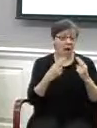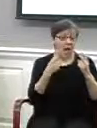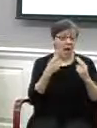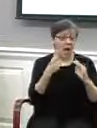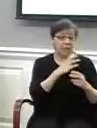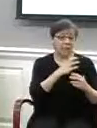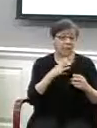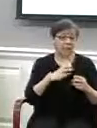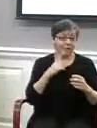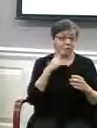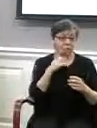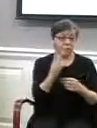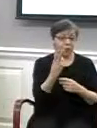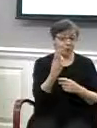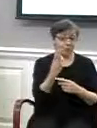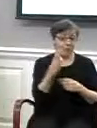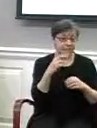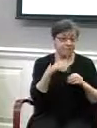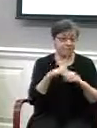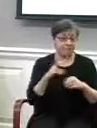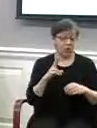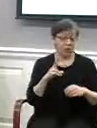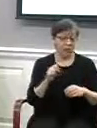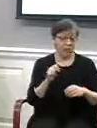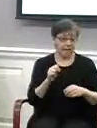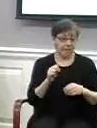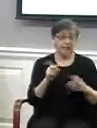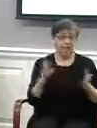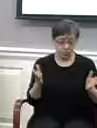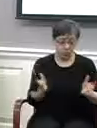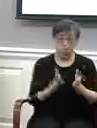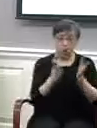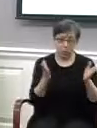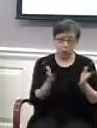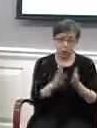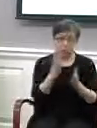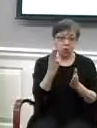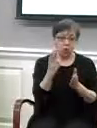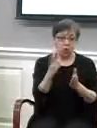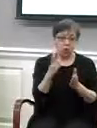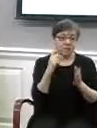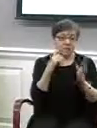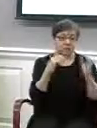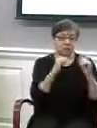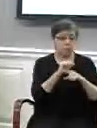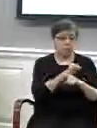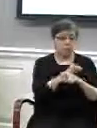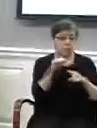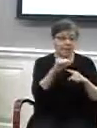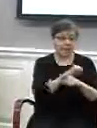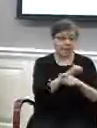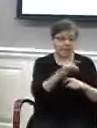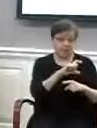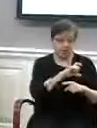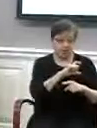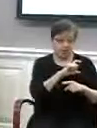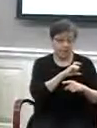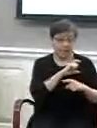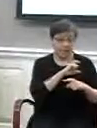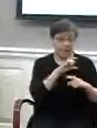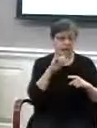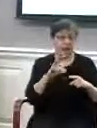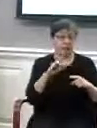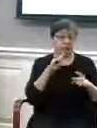has promoted the infusion of human rights in the training of law enforcement officials. Actually, the second phase of the World Program for